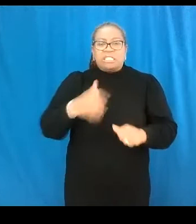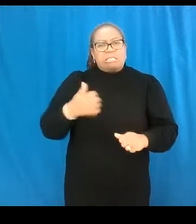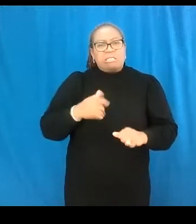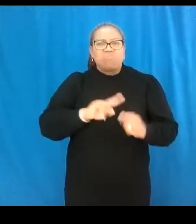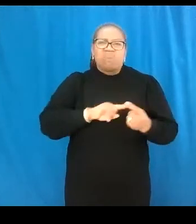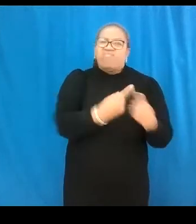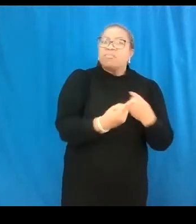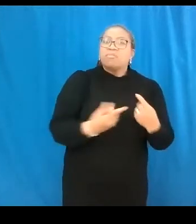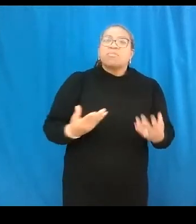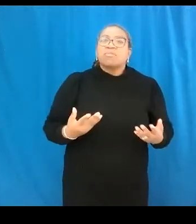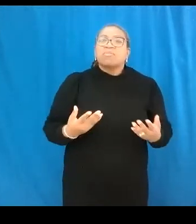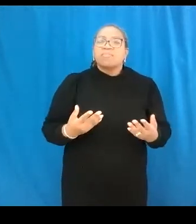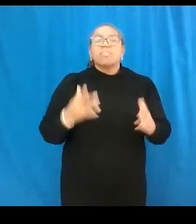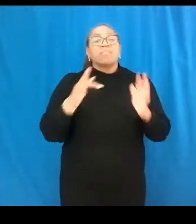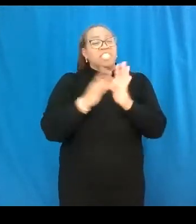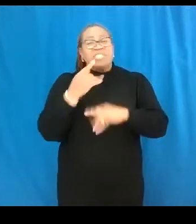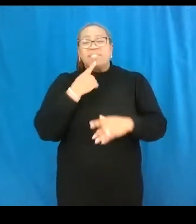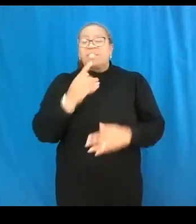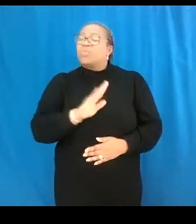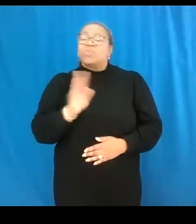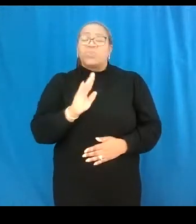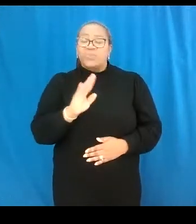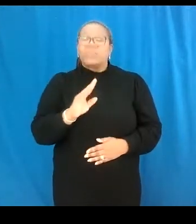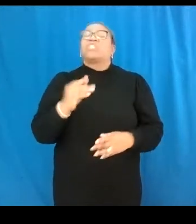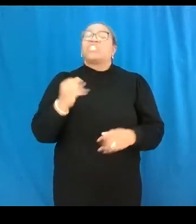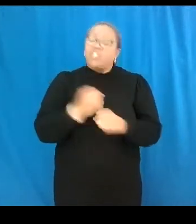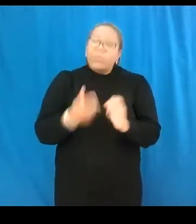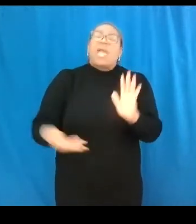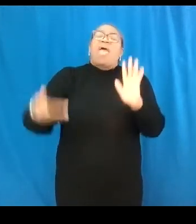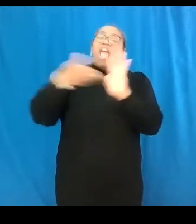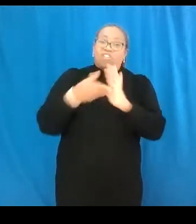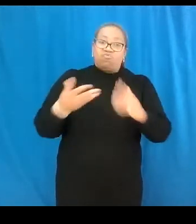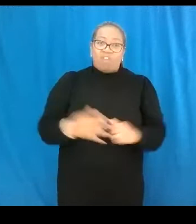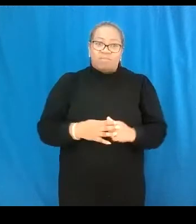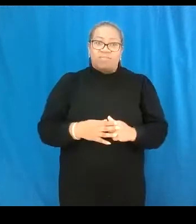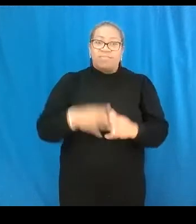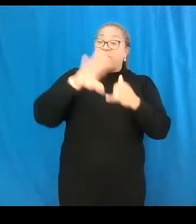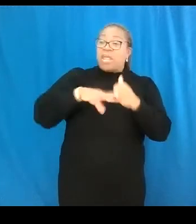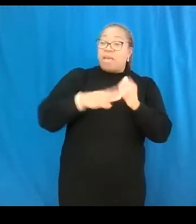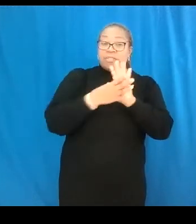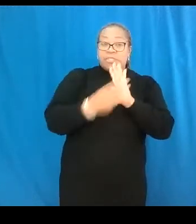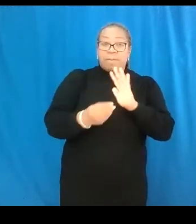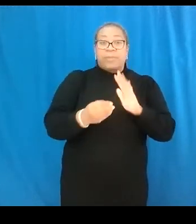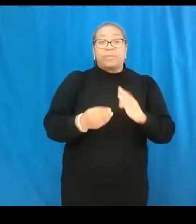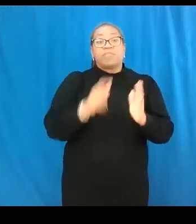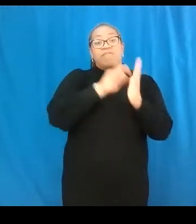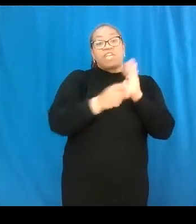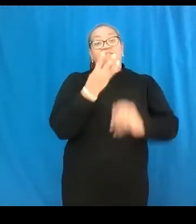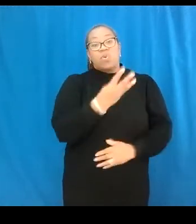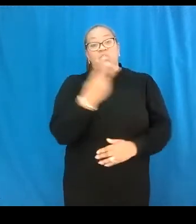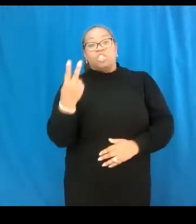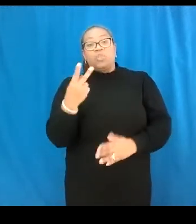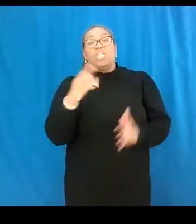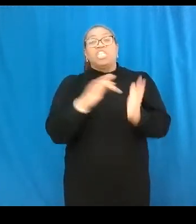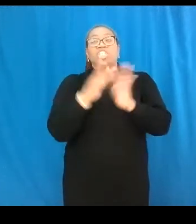help. And the last illustration, the fourth illustration, is in verse 42. Jesus says, give to one who asks